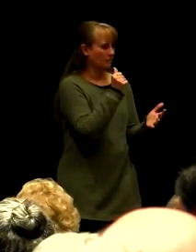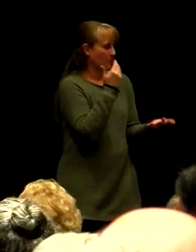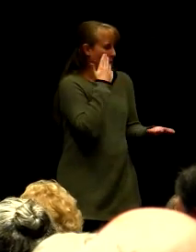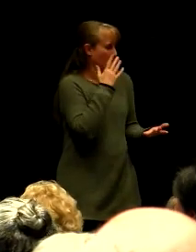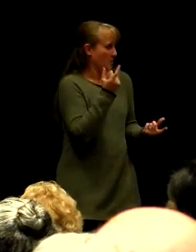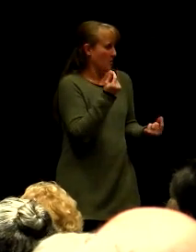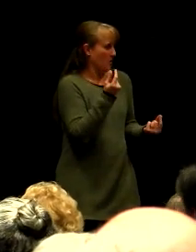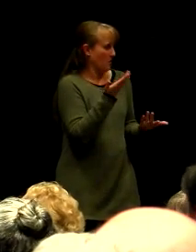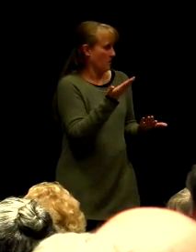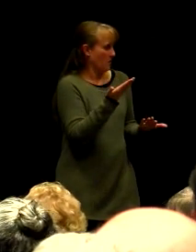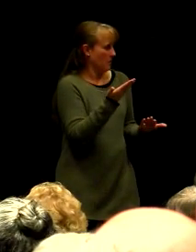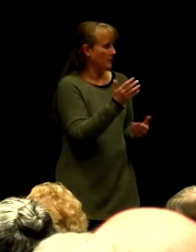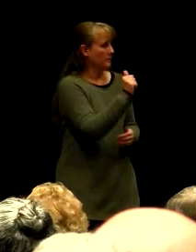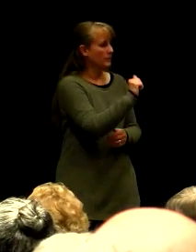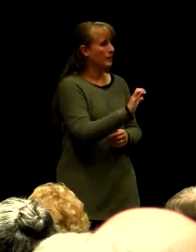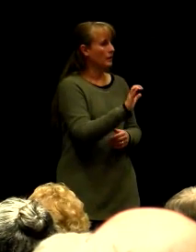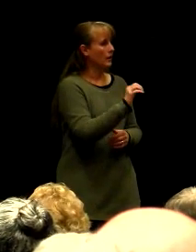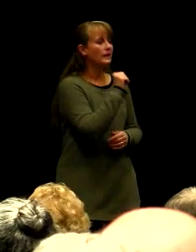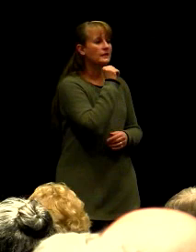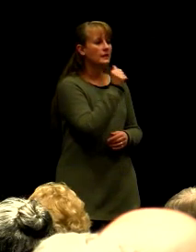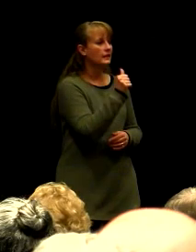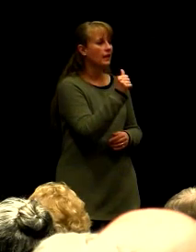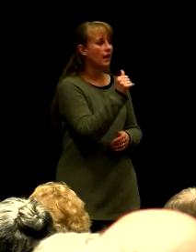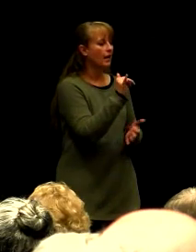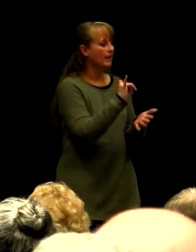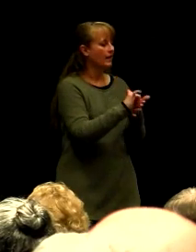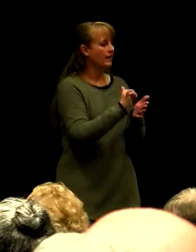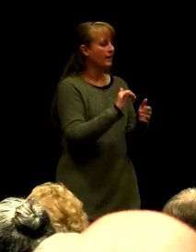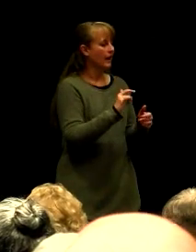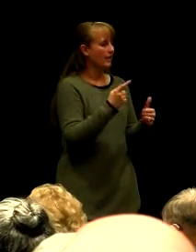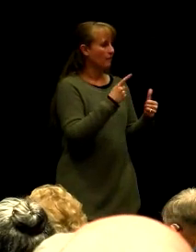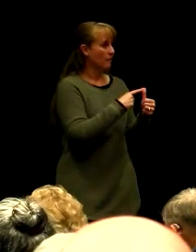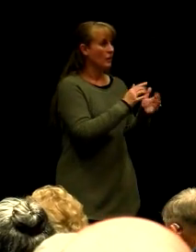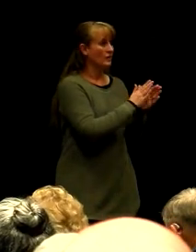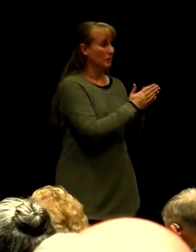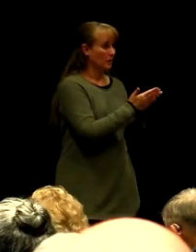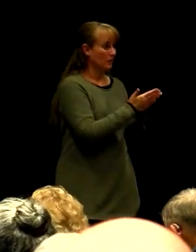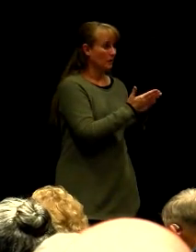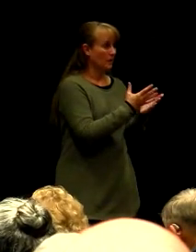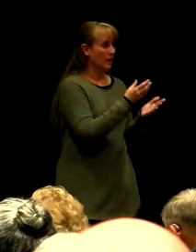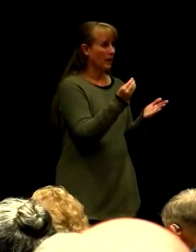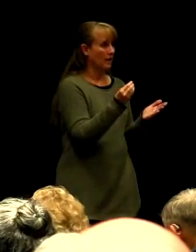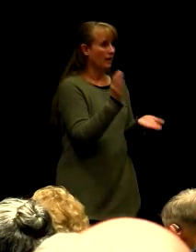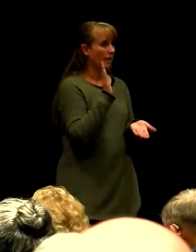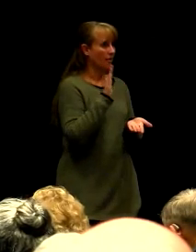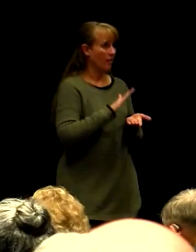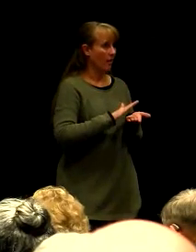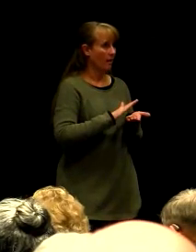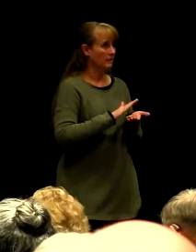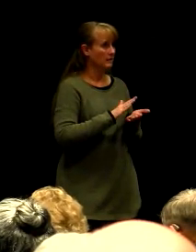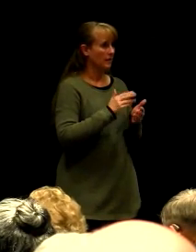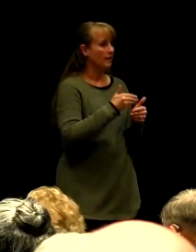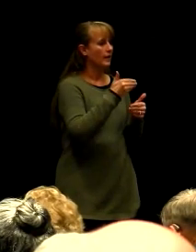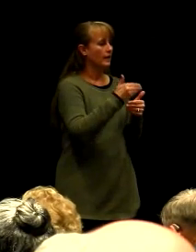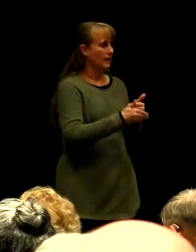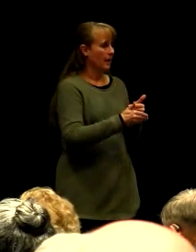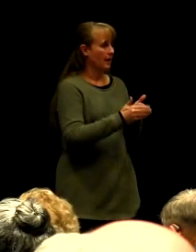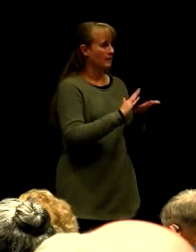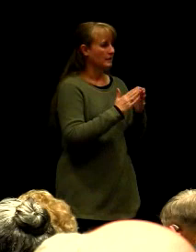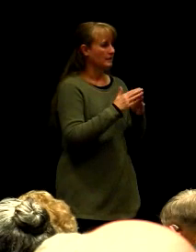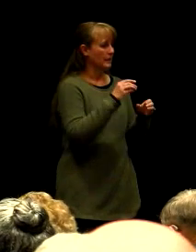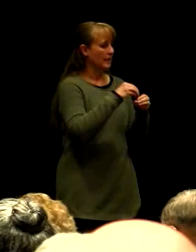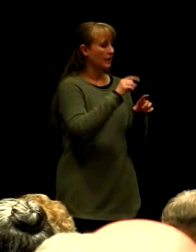Mm-hmm. Clark did not, in that very early novel, and even less so in the follow-up, The City